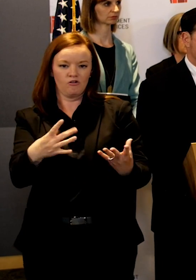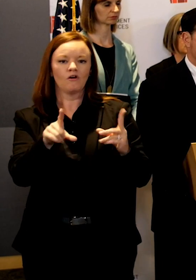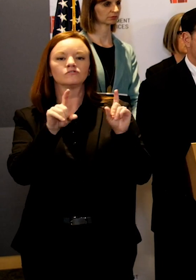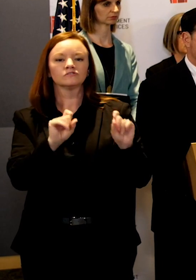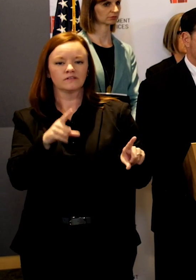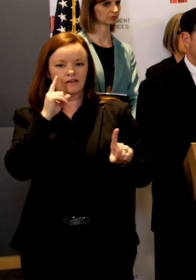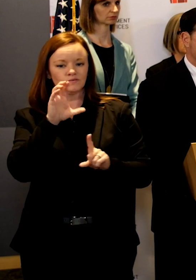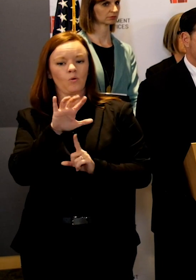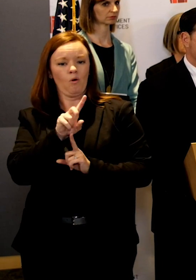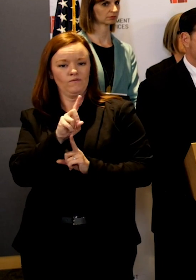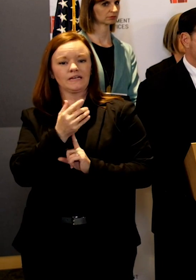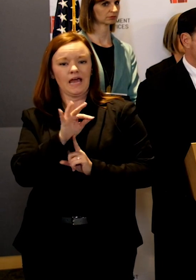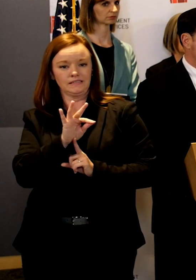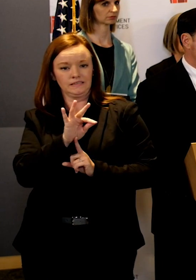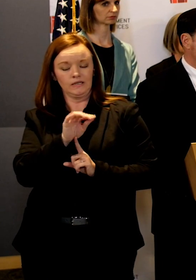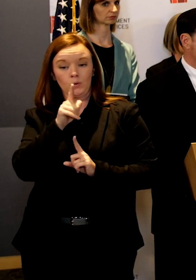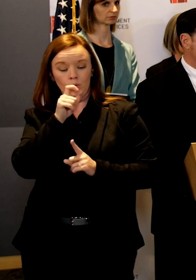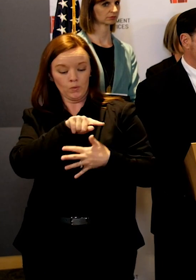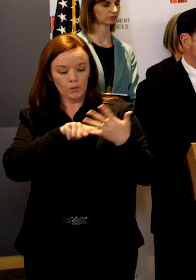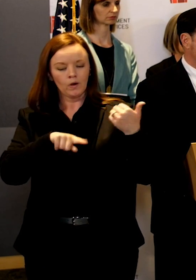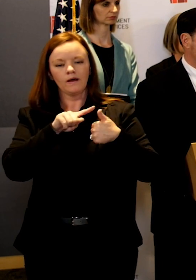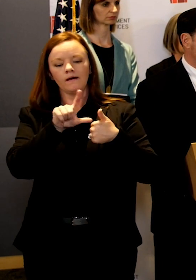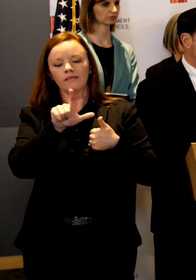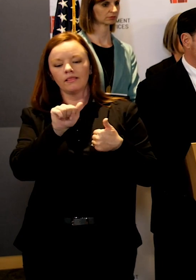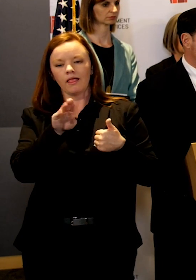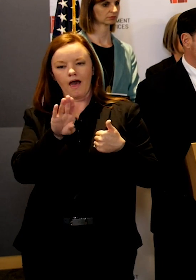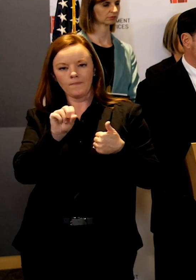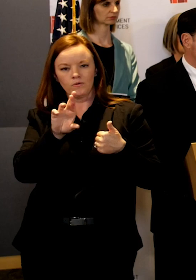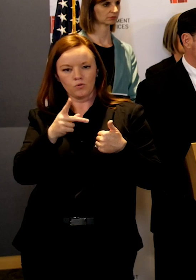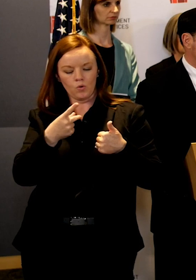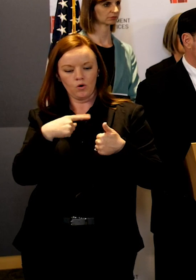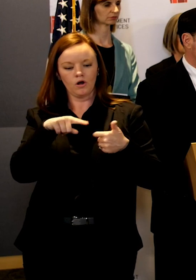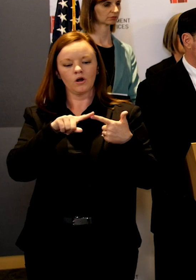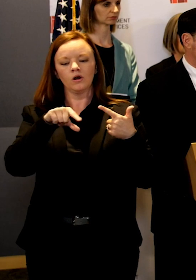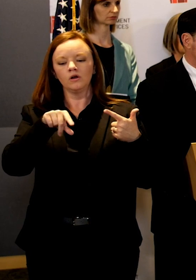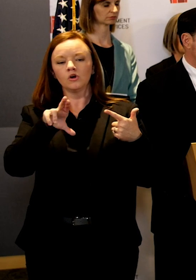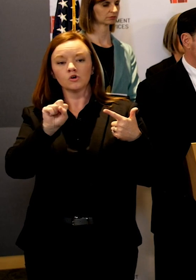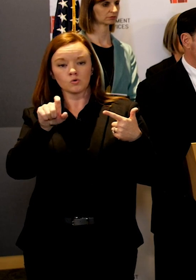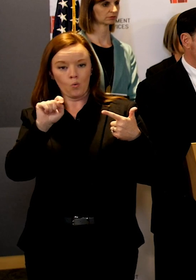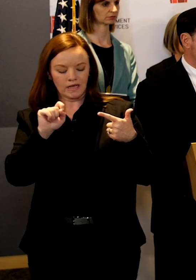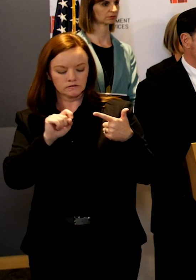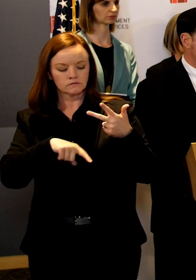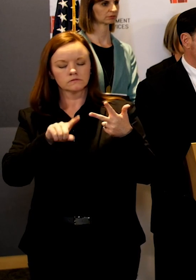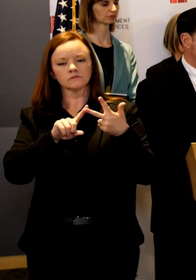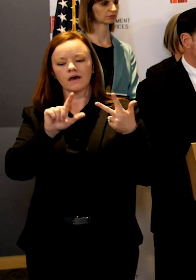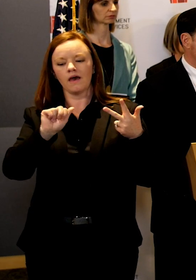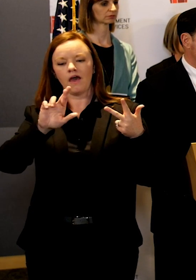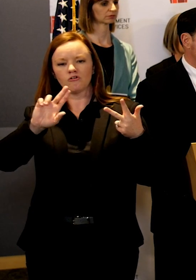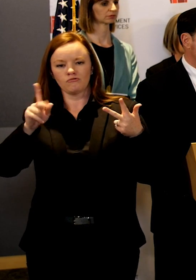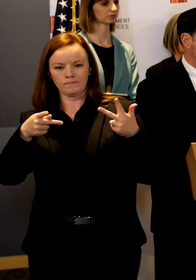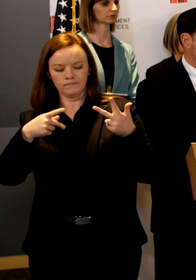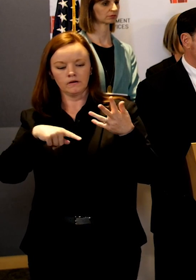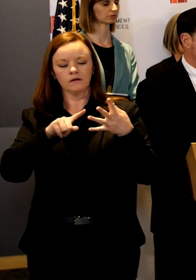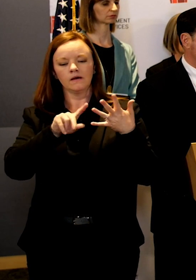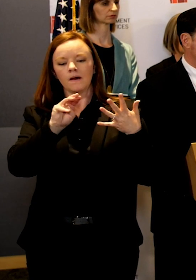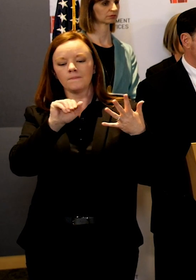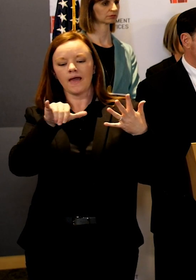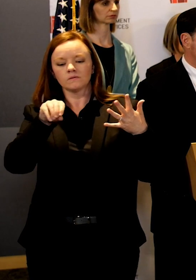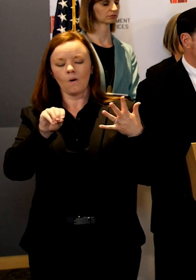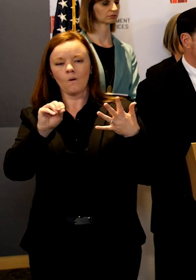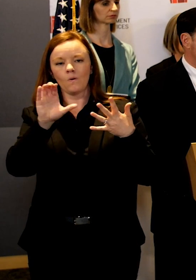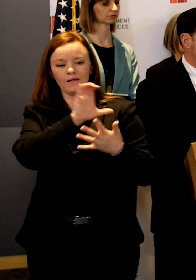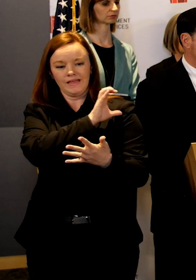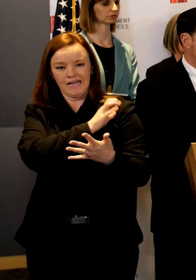COVID-19. These labs include LabCorp, Quest or Sonora Quest, Arup, Mayo Clinic, and